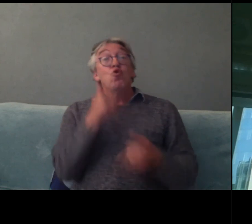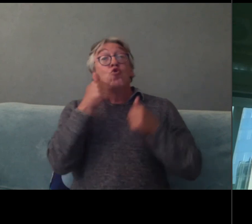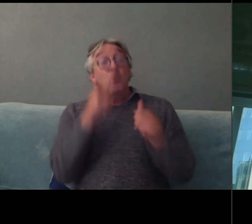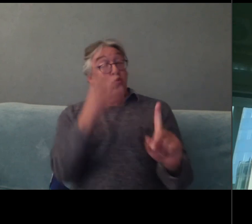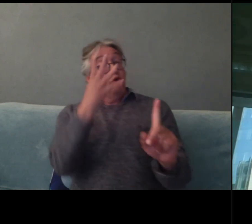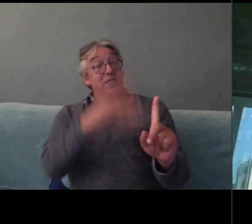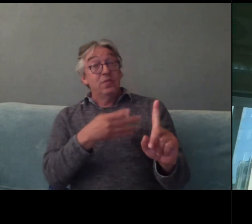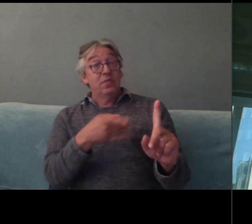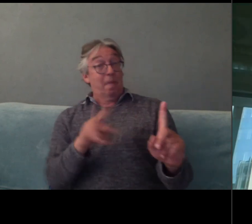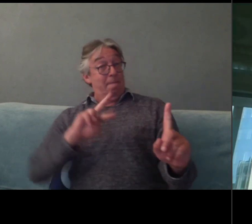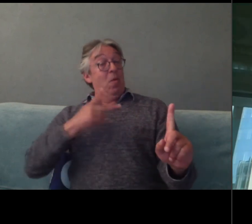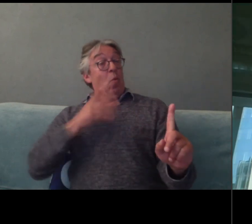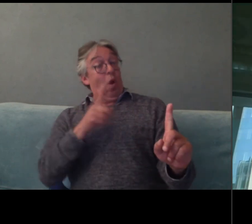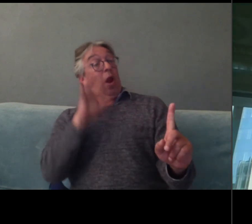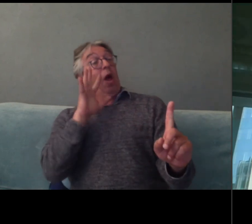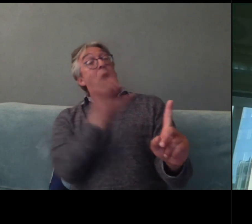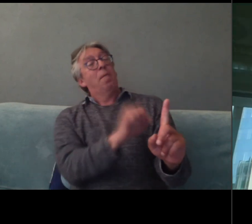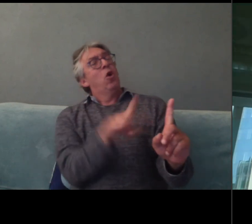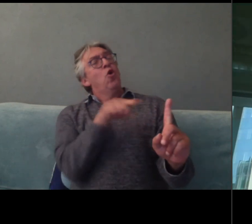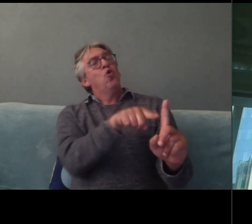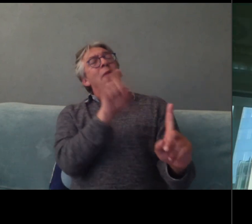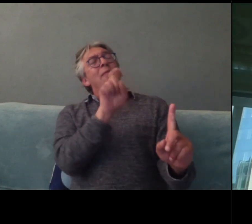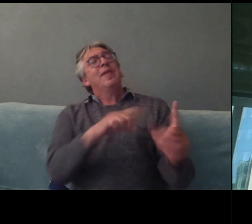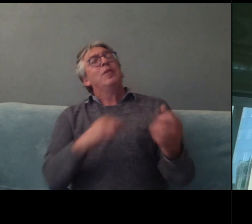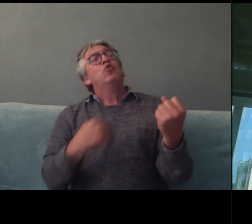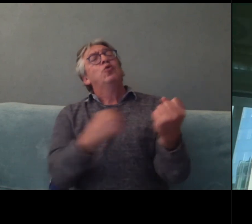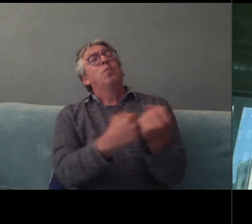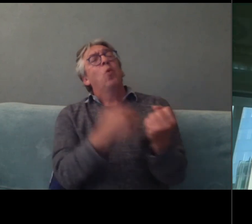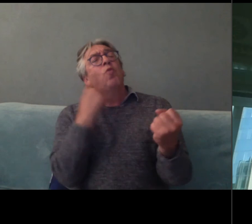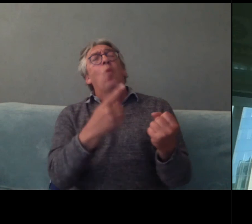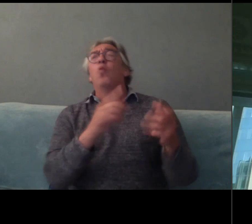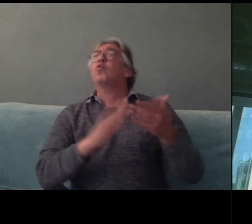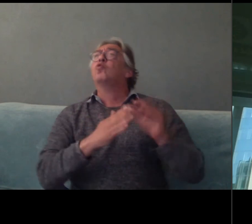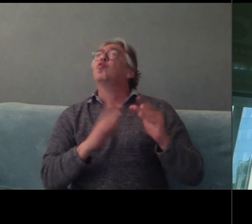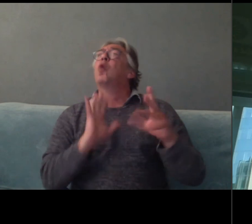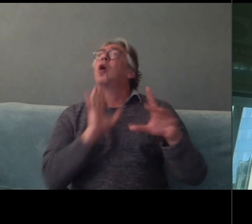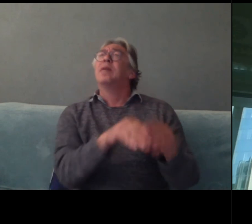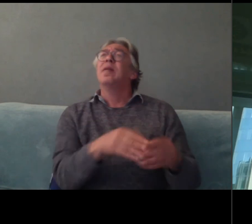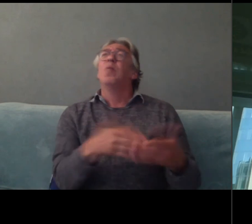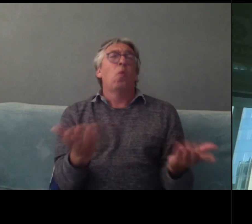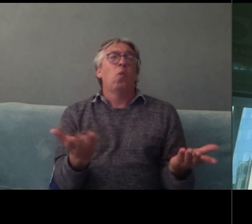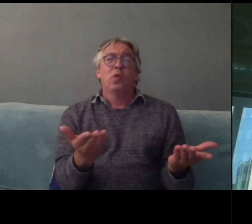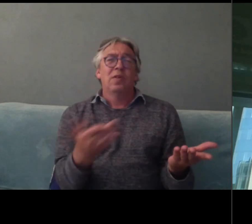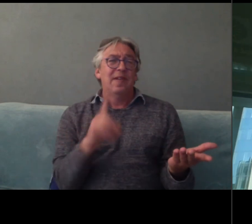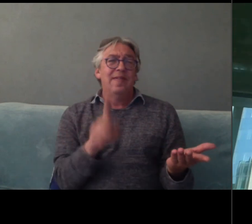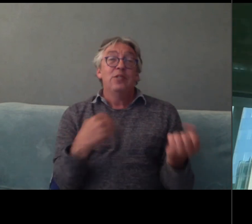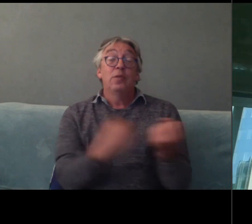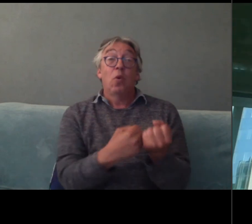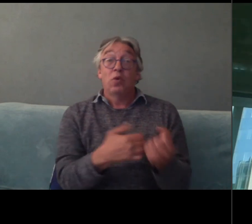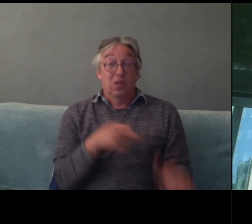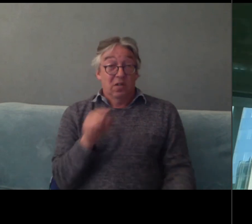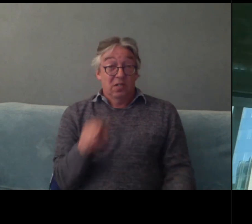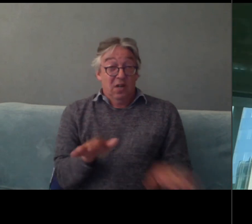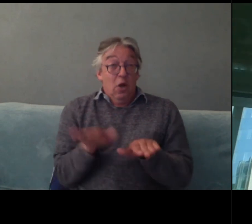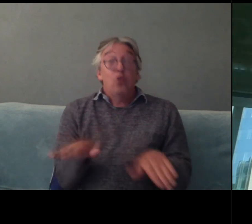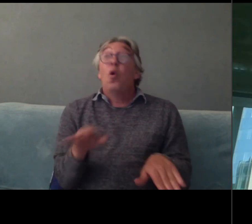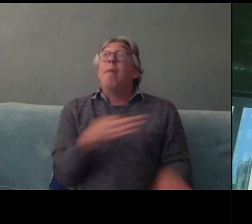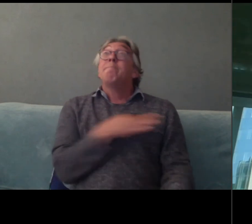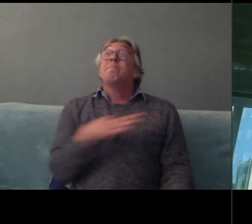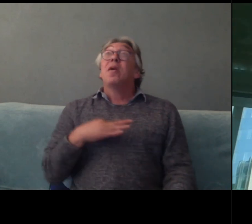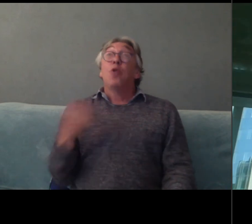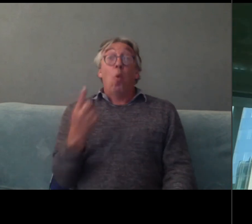be included in society. And that's something far away from the medical model, and it can really help